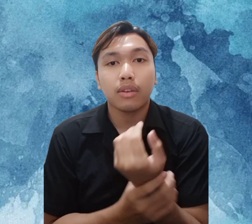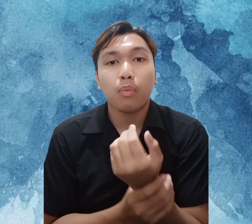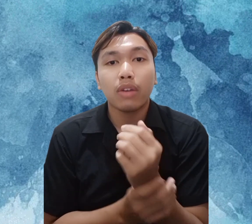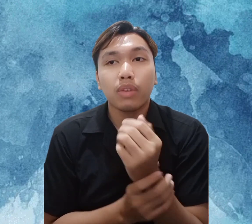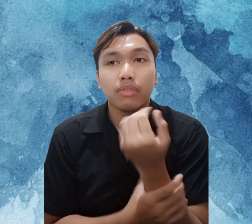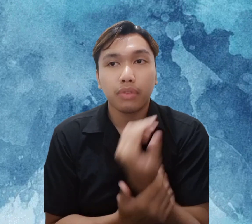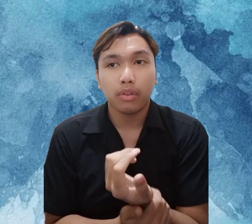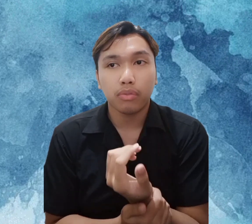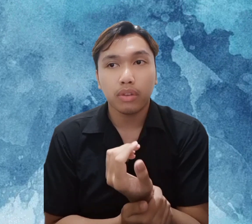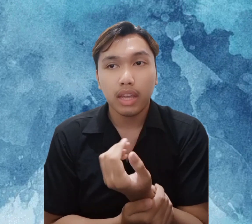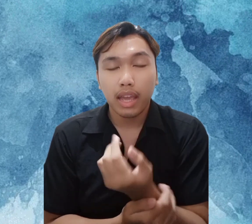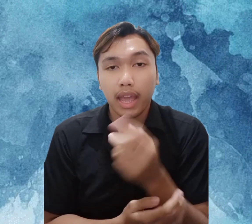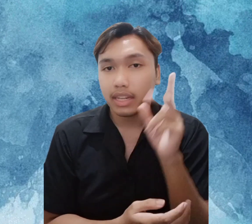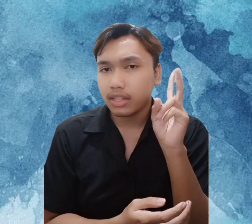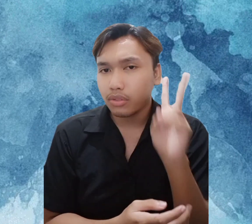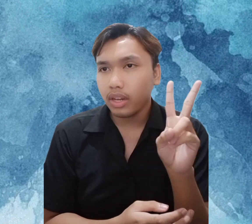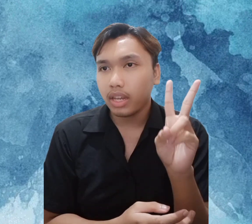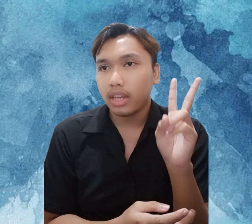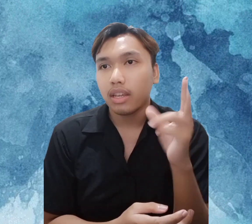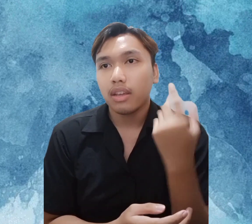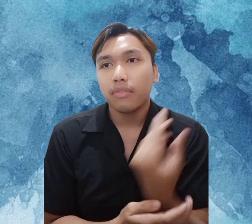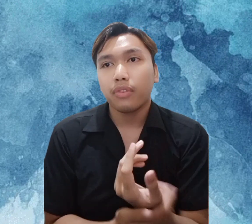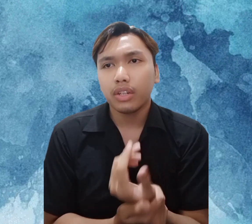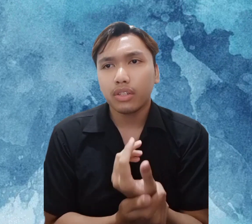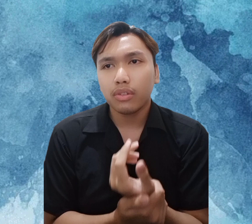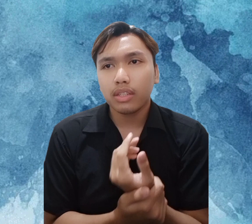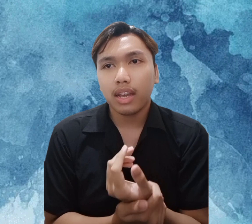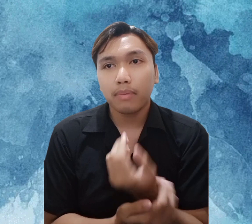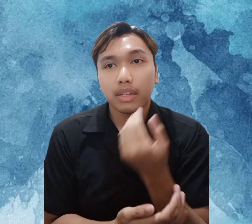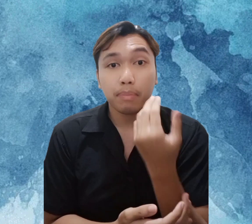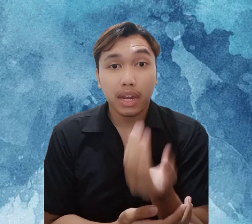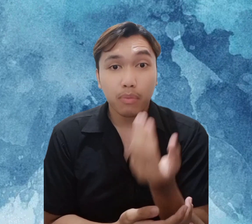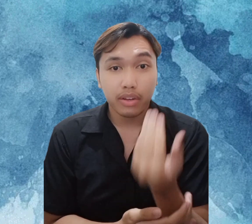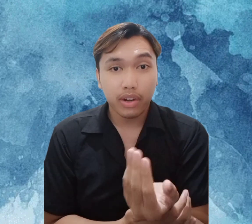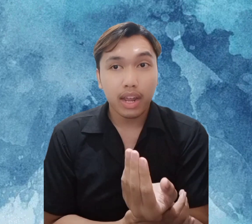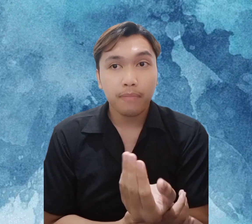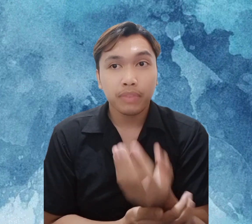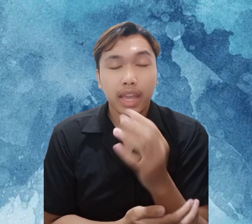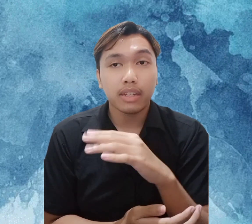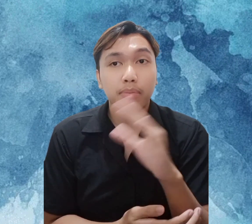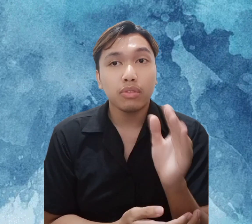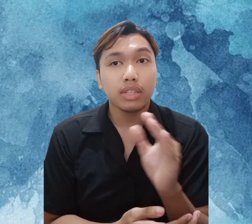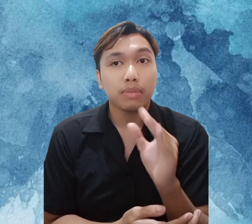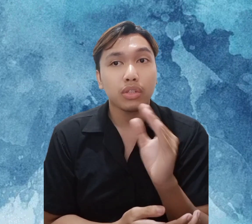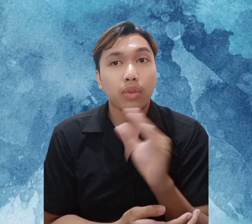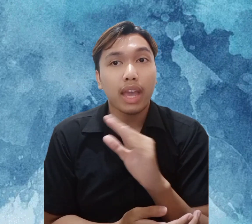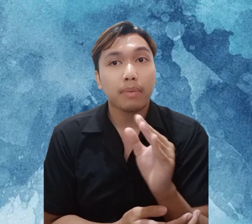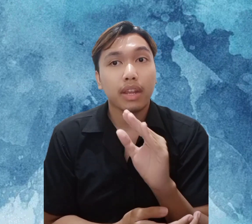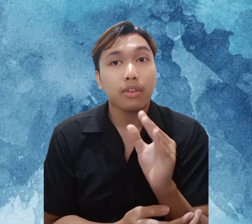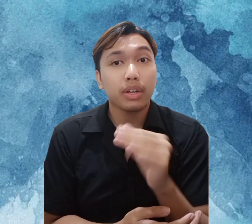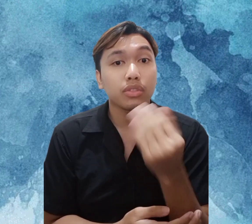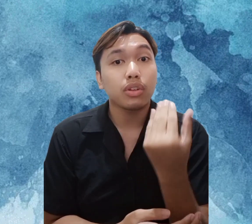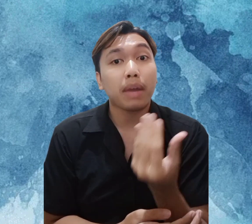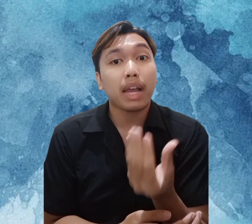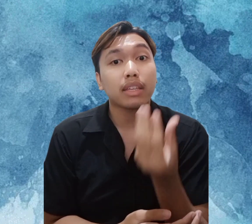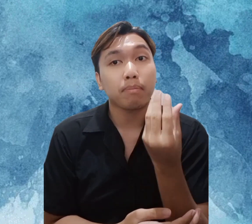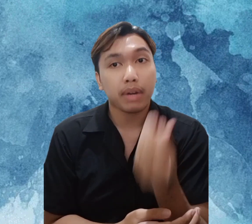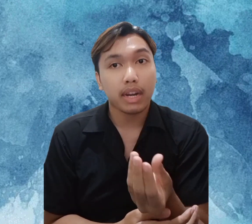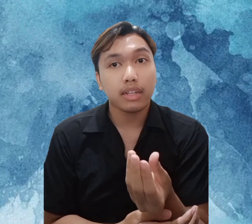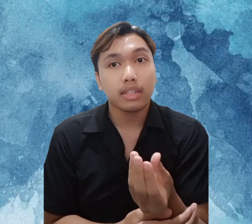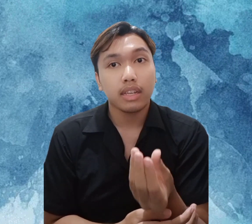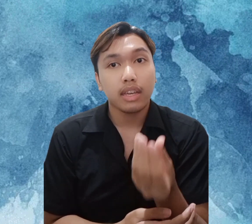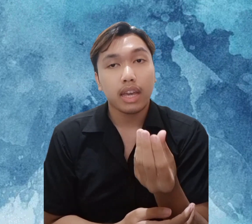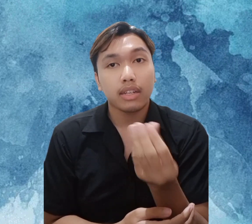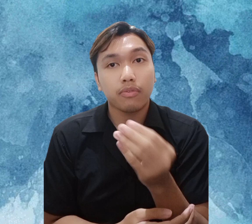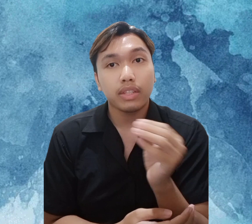the 114 and the 3 for the those come to the private car and the museum that you have an ingress to the parking